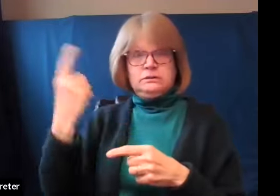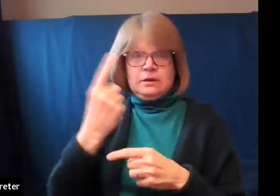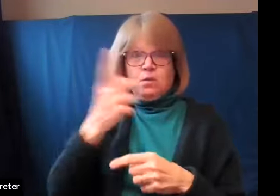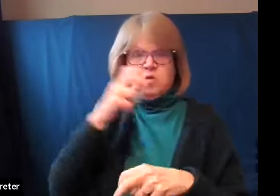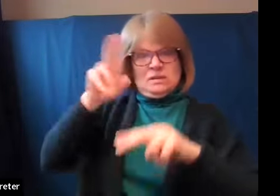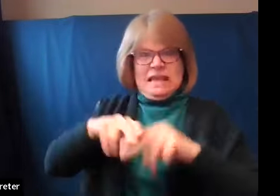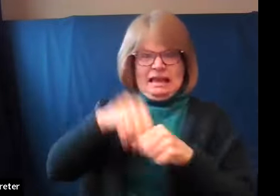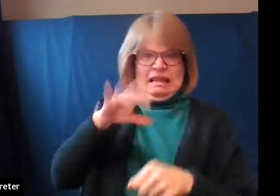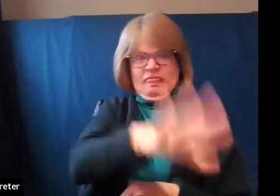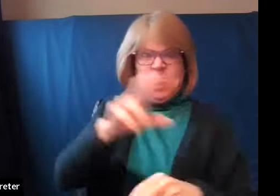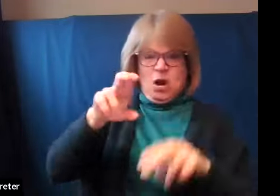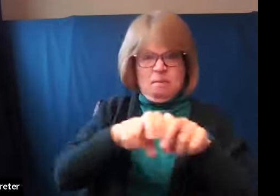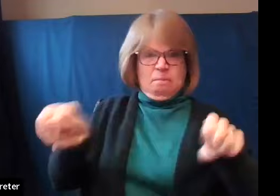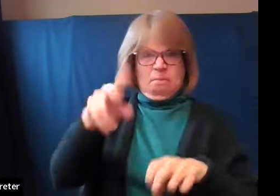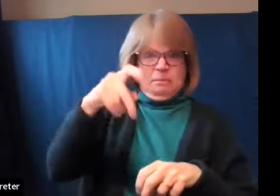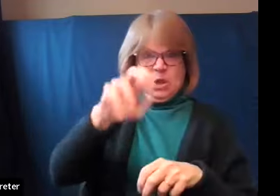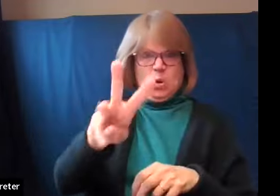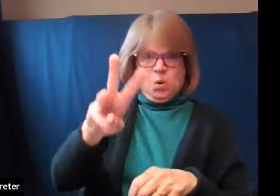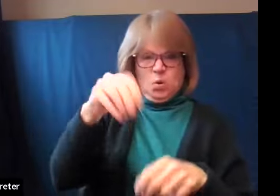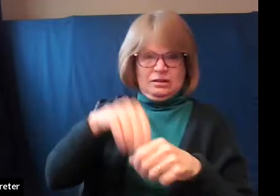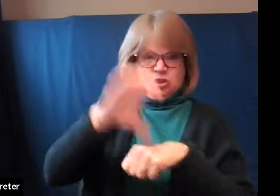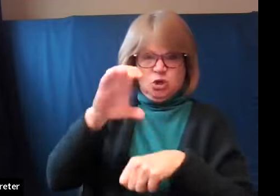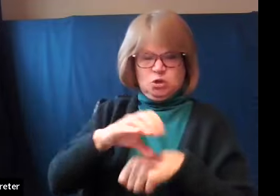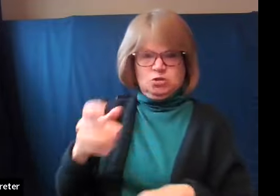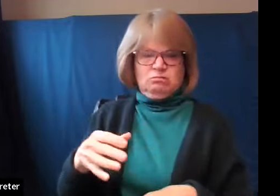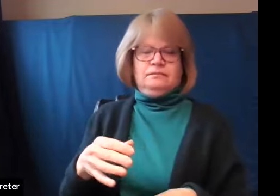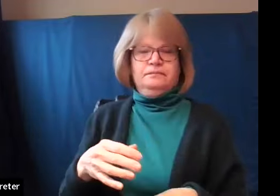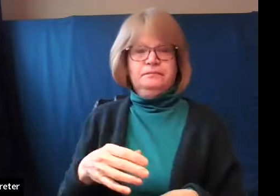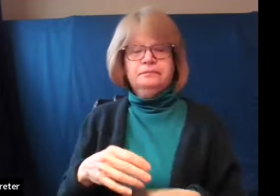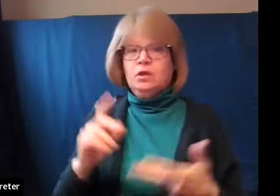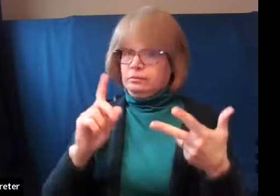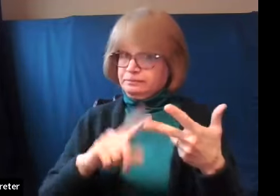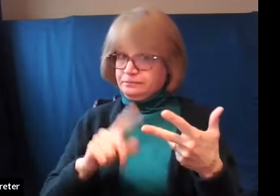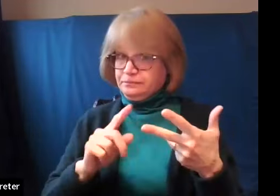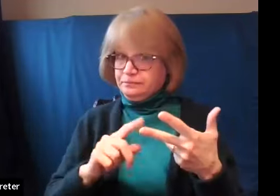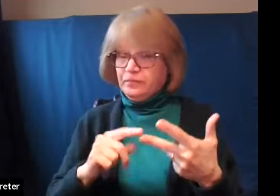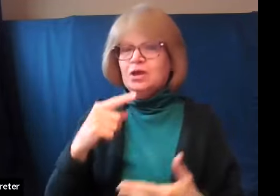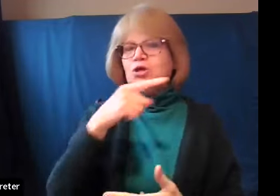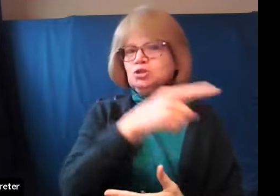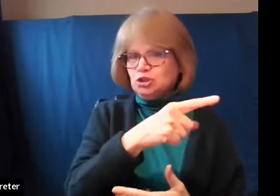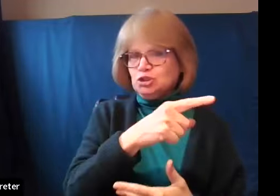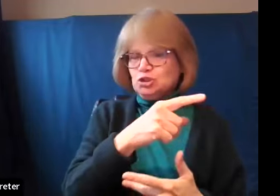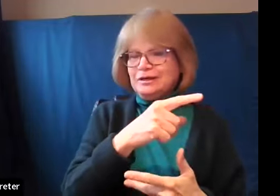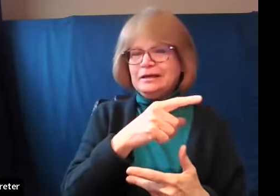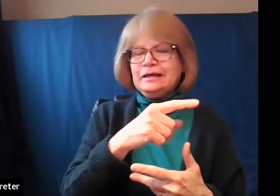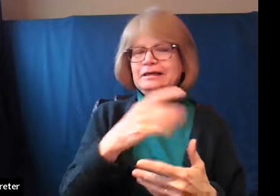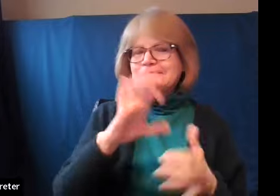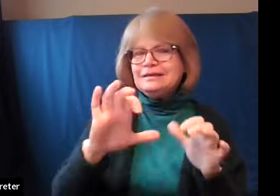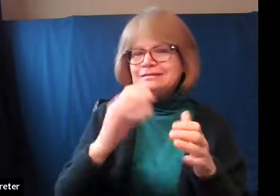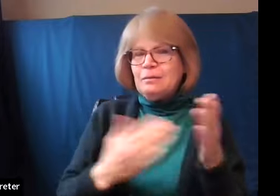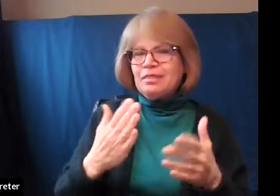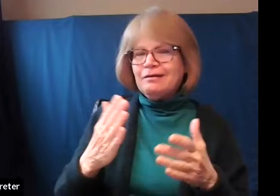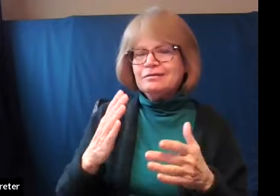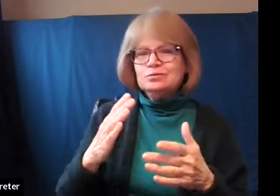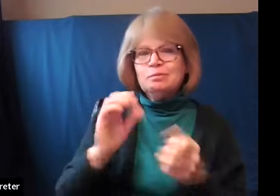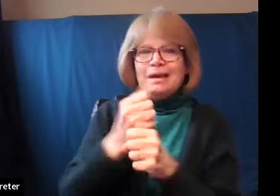pew. The third thing the pastor could count on was that Irma herself had done something to irk the person and would dispatch